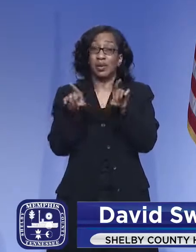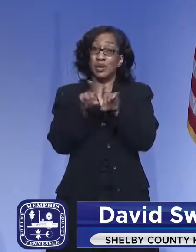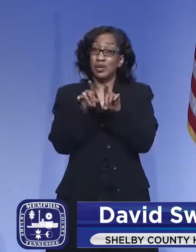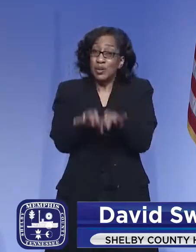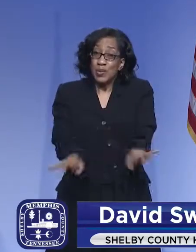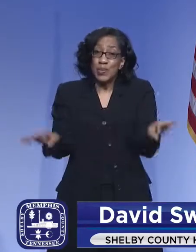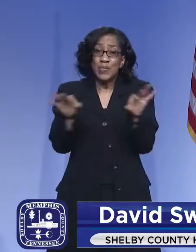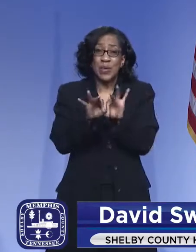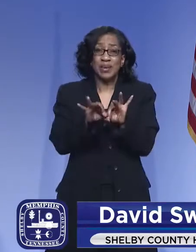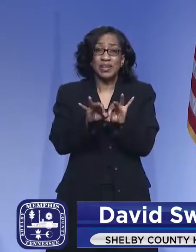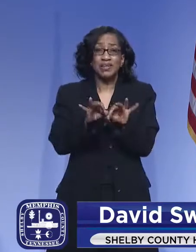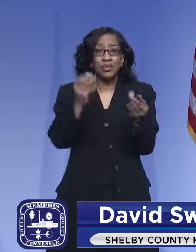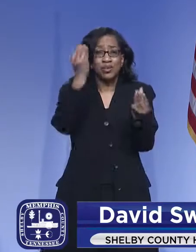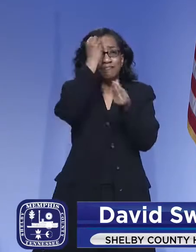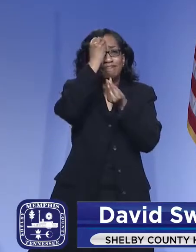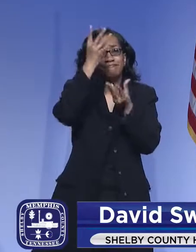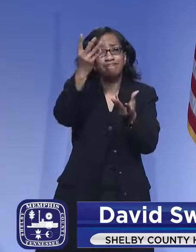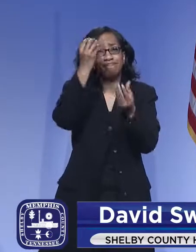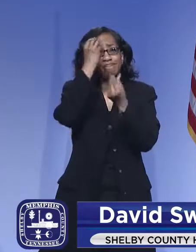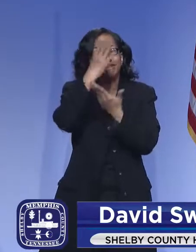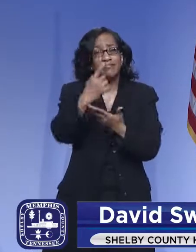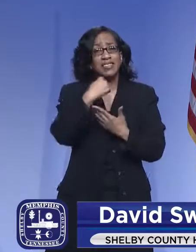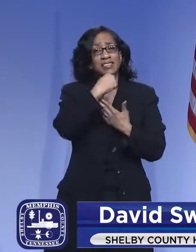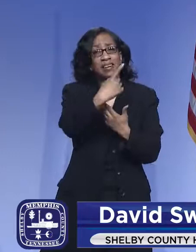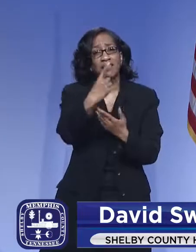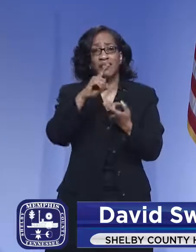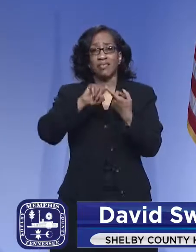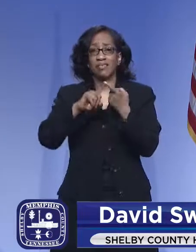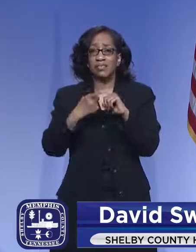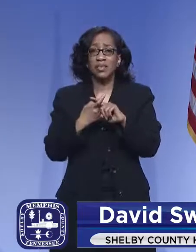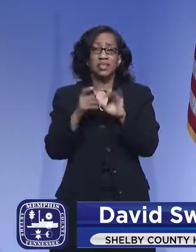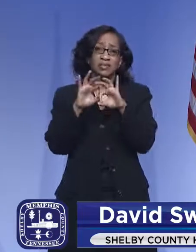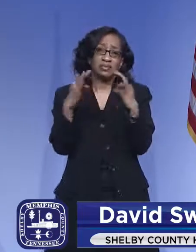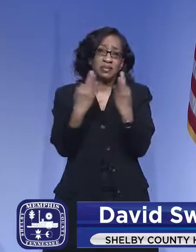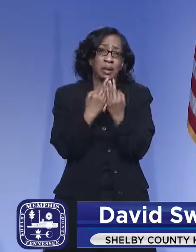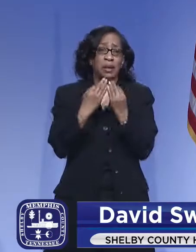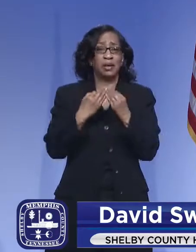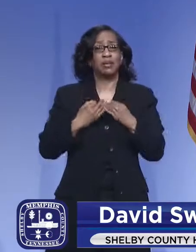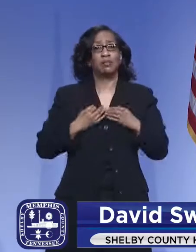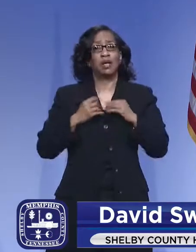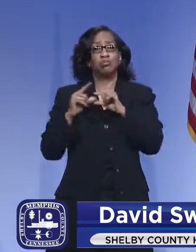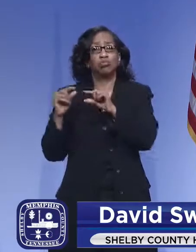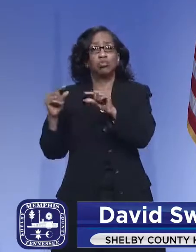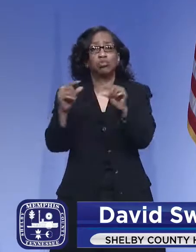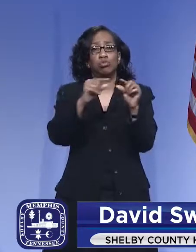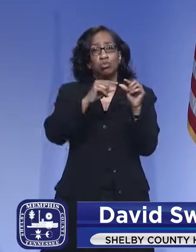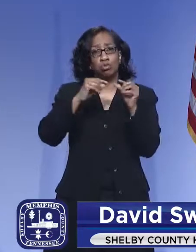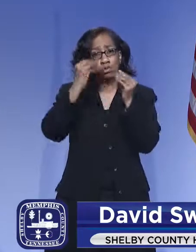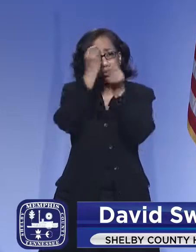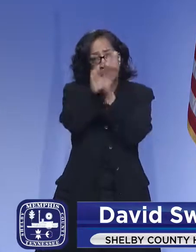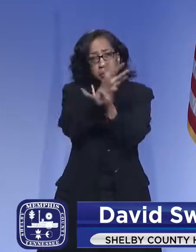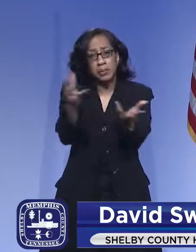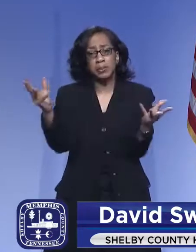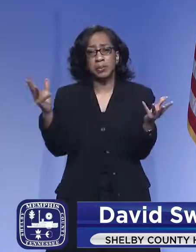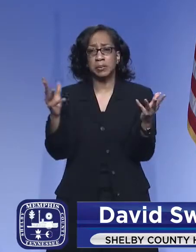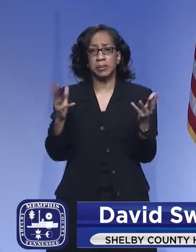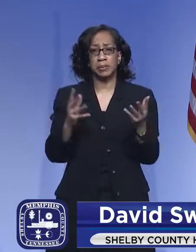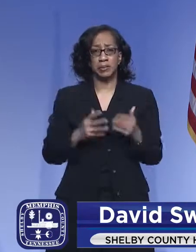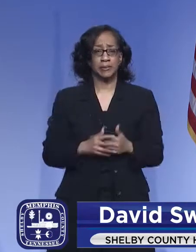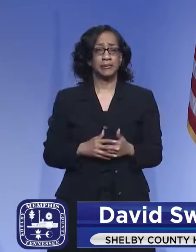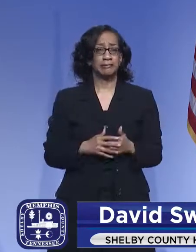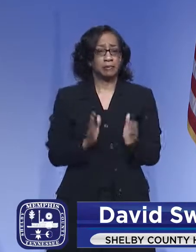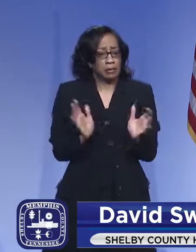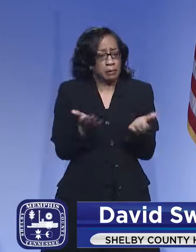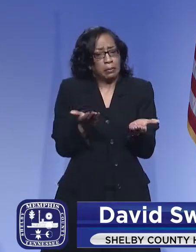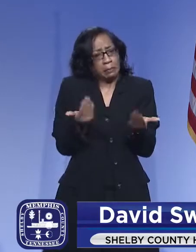right? If you're one of the people who've been vaccinated, share your experience and encourage other people to get it. But